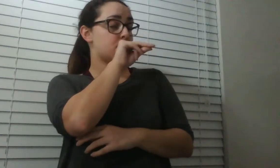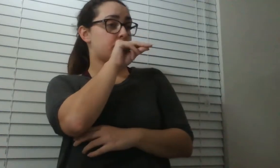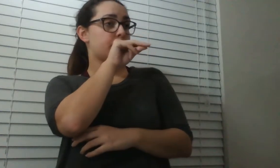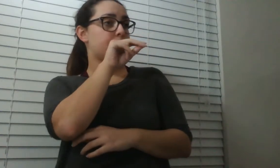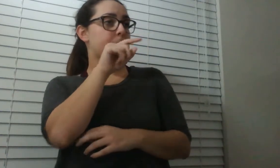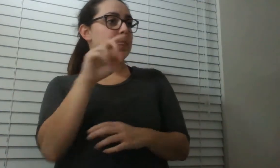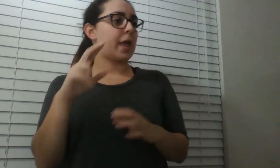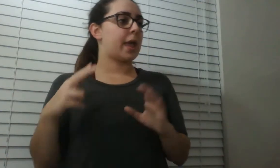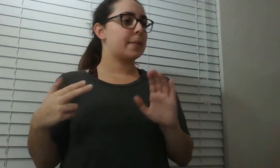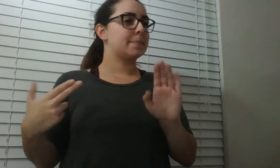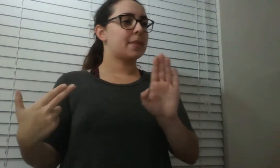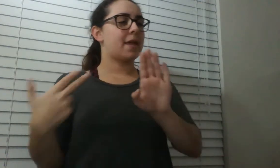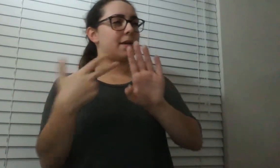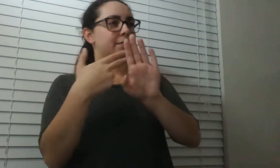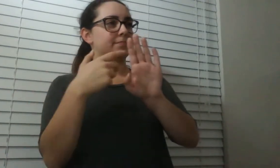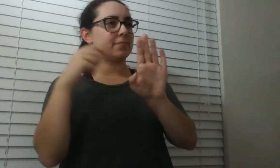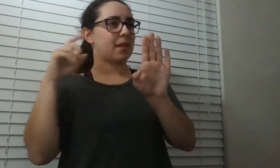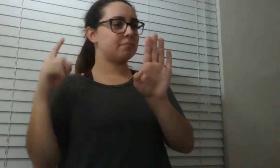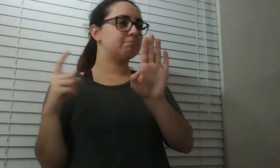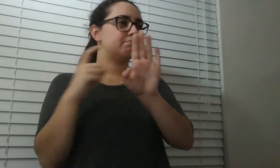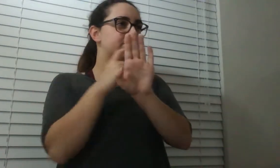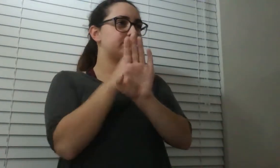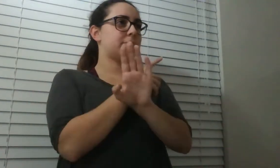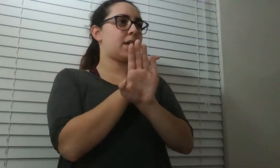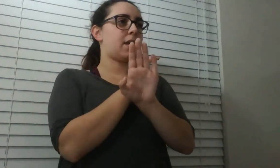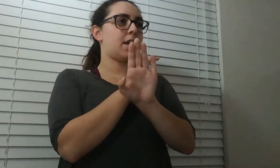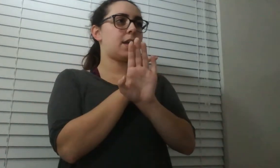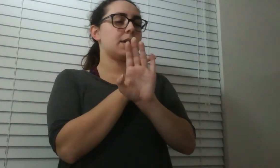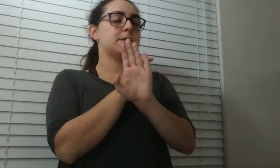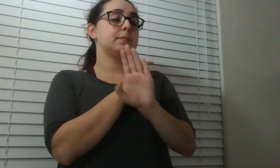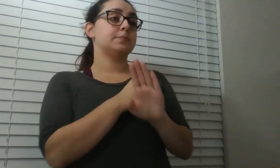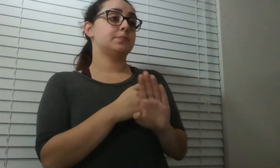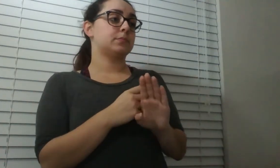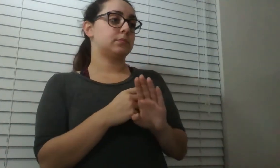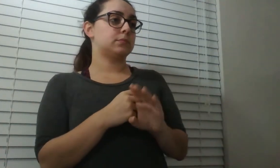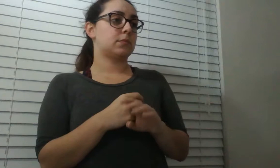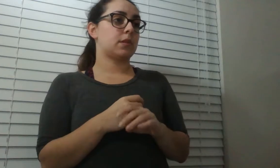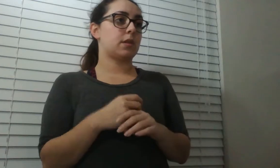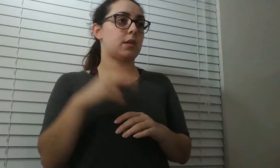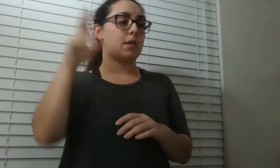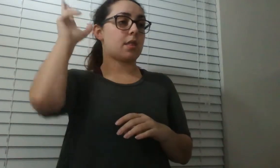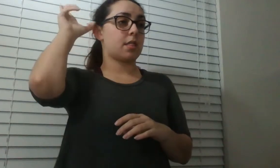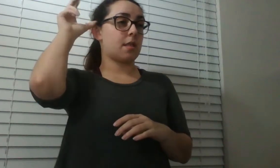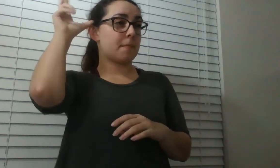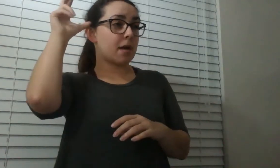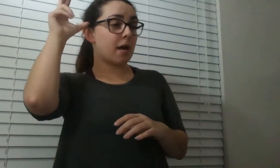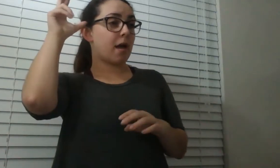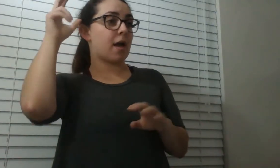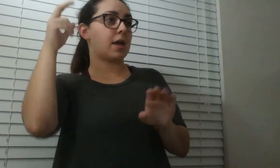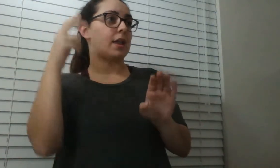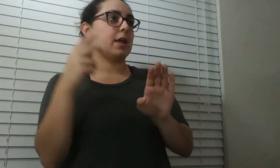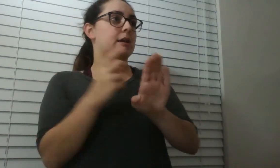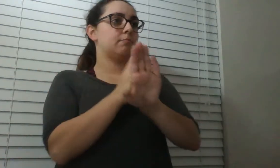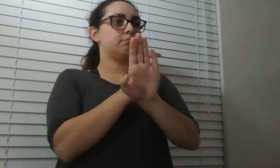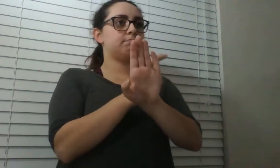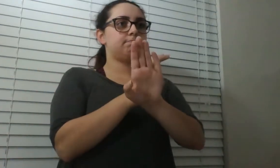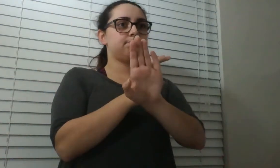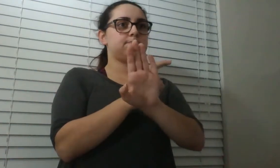duck, there's a little blue bunny. Now, most adults, if they saw this, would be like... What the... But the babies are totally blasé about